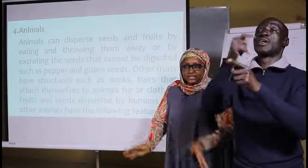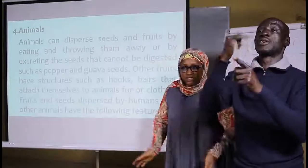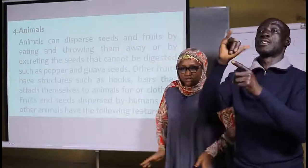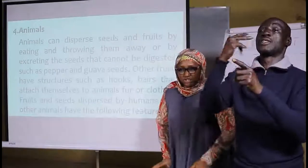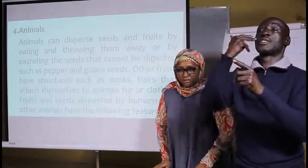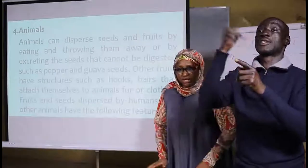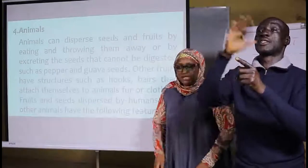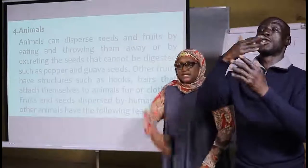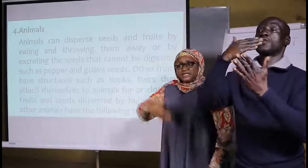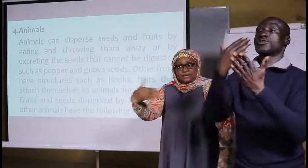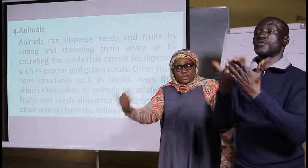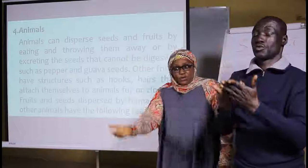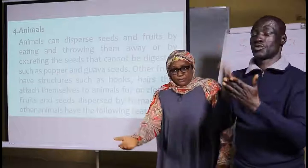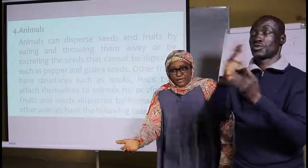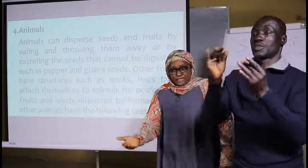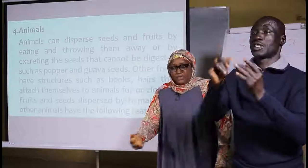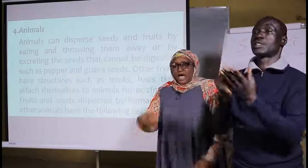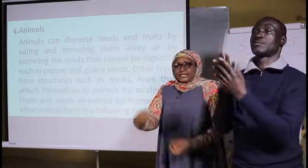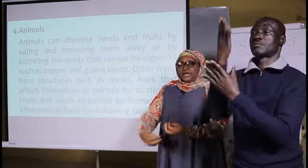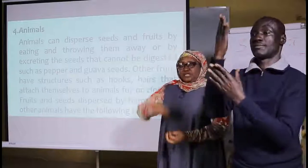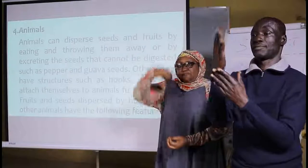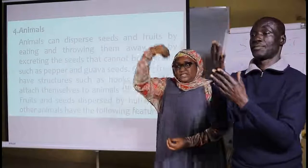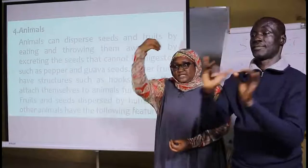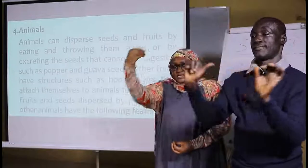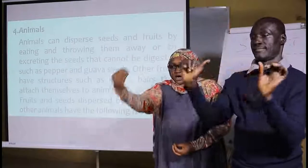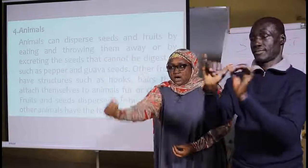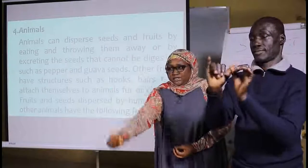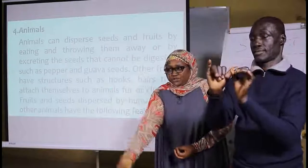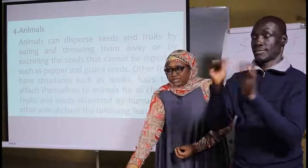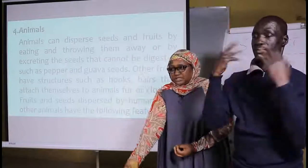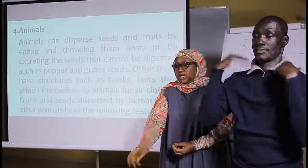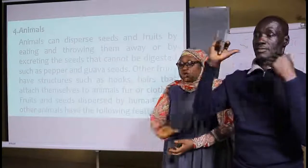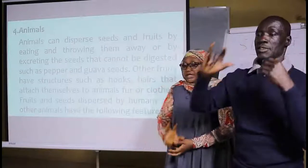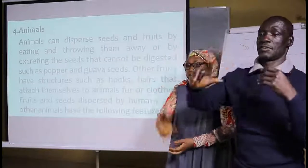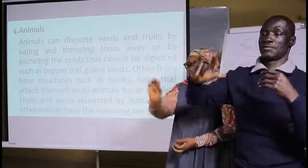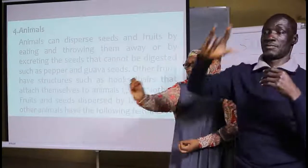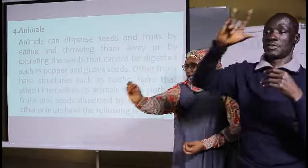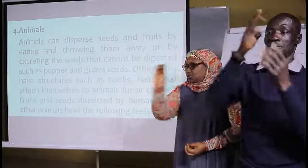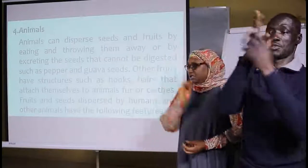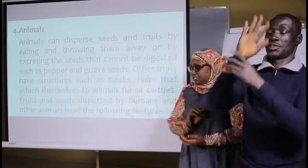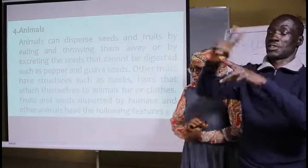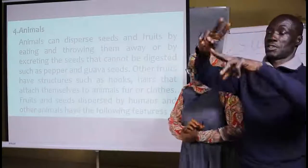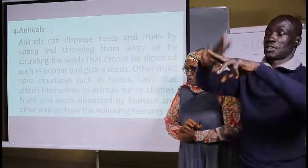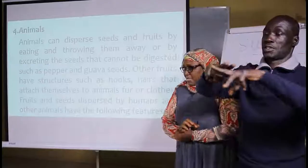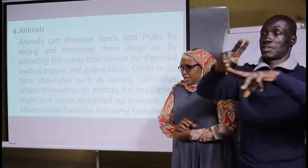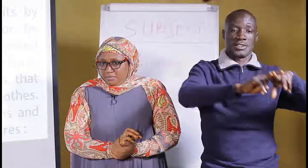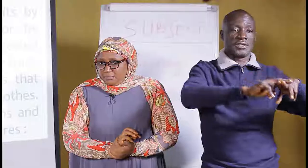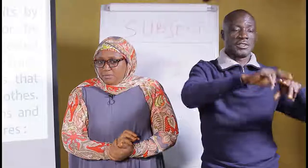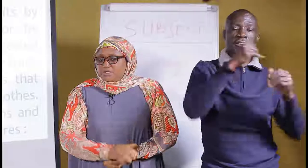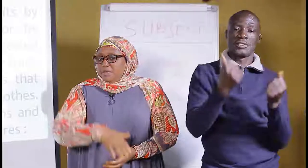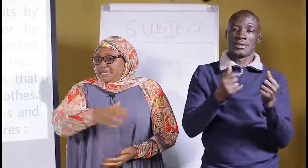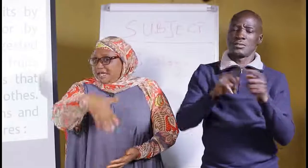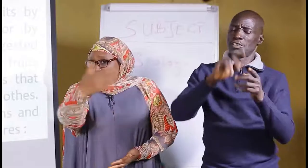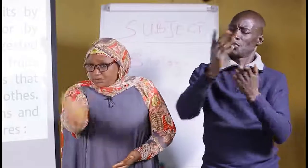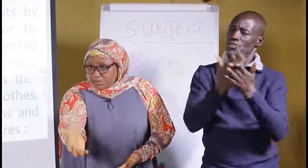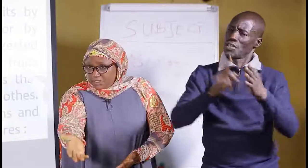can easily germinate. The same thing with birds. At times they visit trees, not that they are there to eat the fruit,